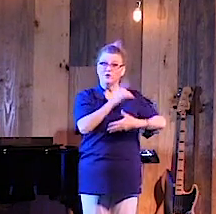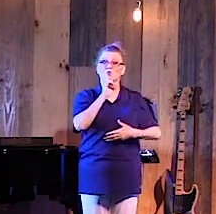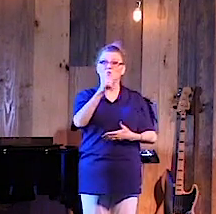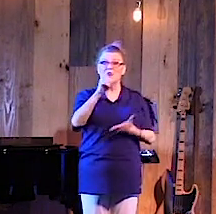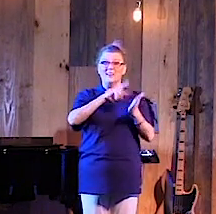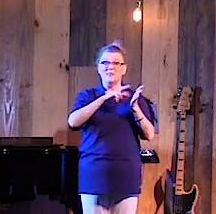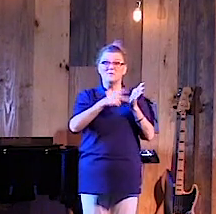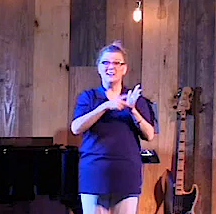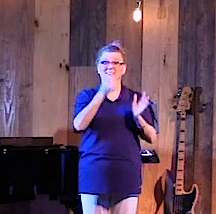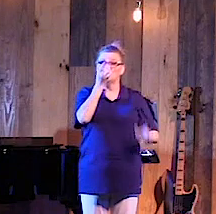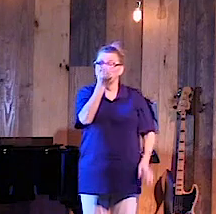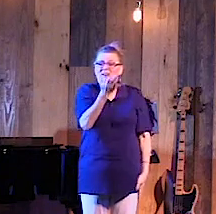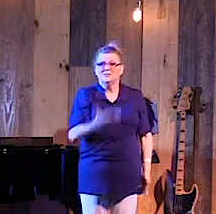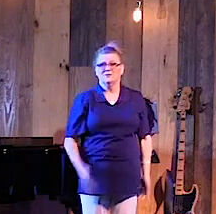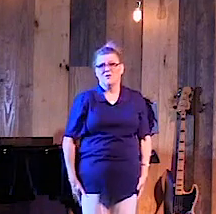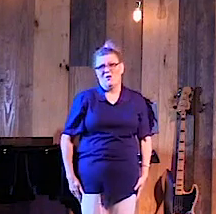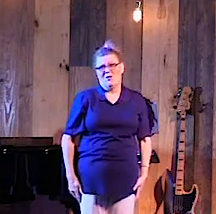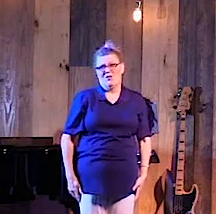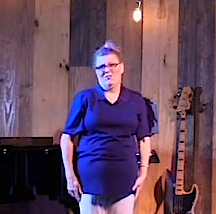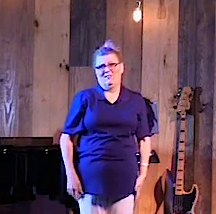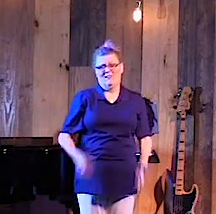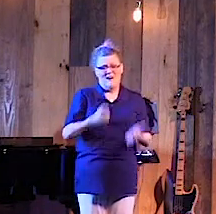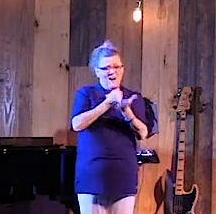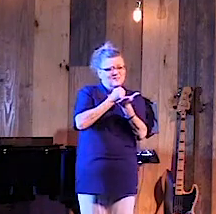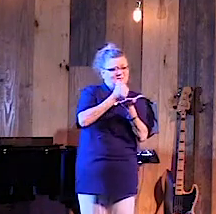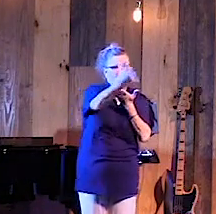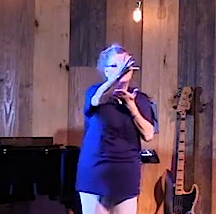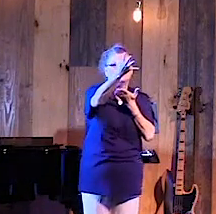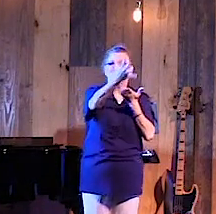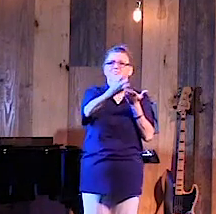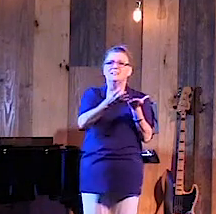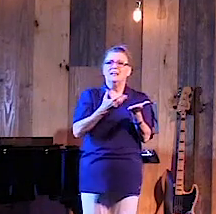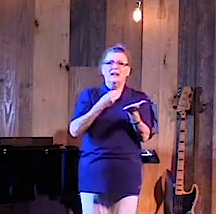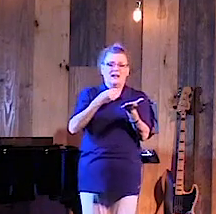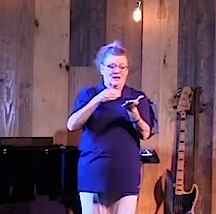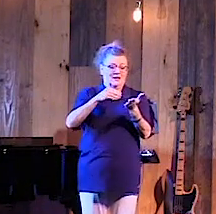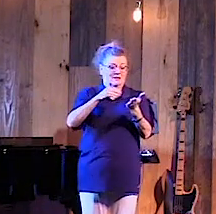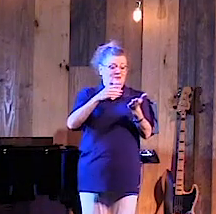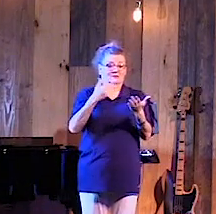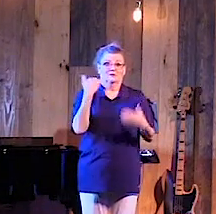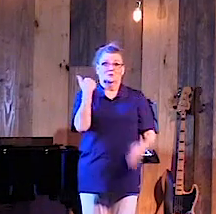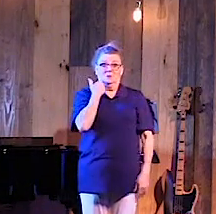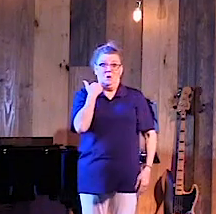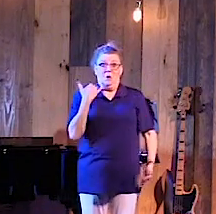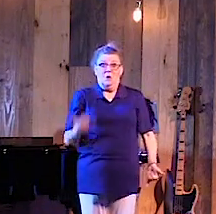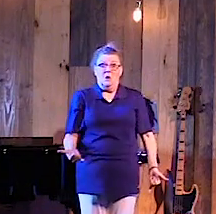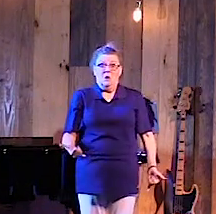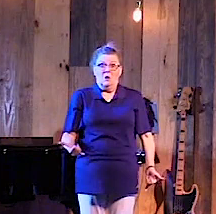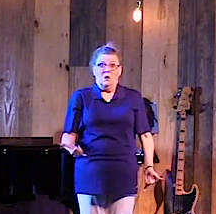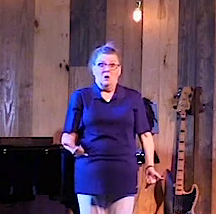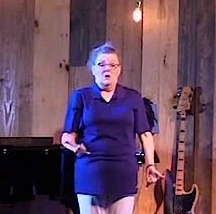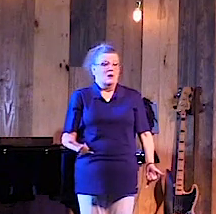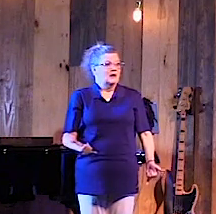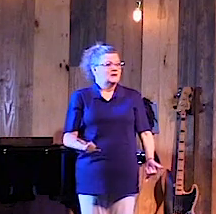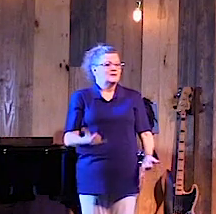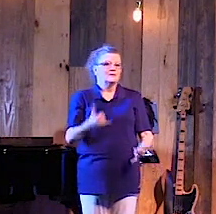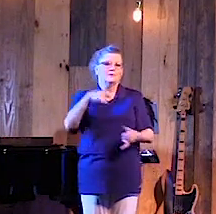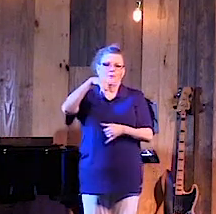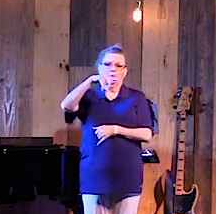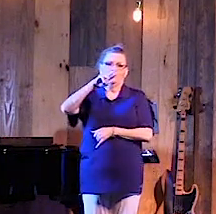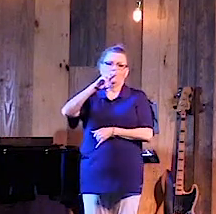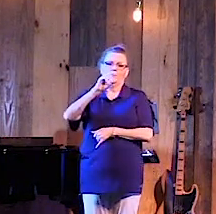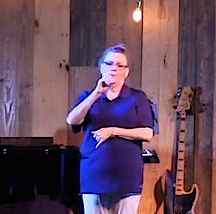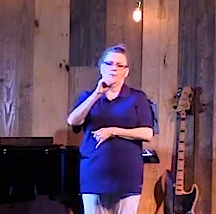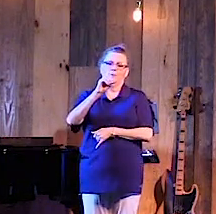wasteful. It means to spend until you have nothing left. The word prodigal appears only one time in the